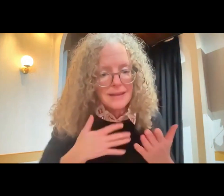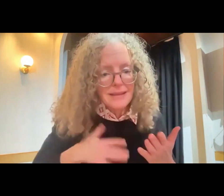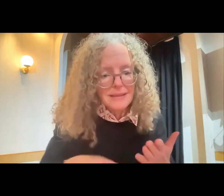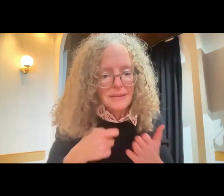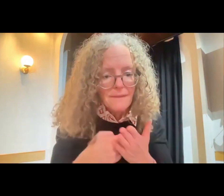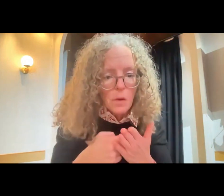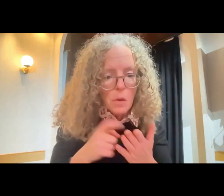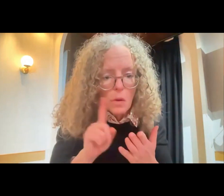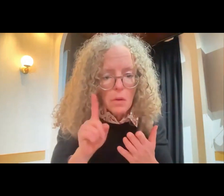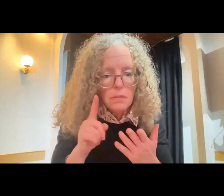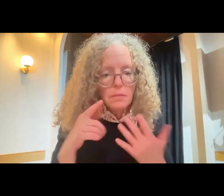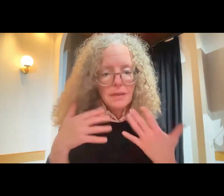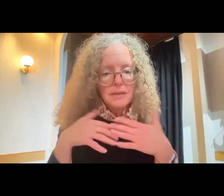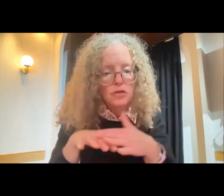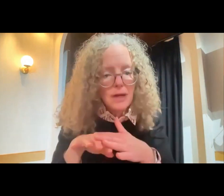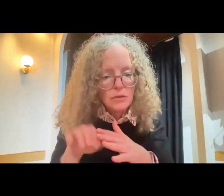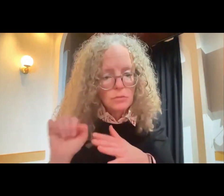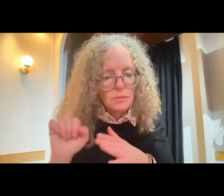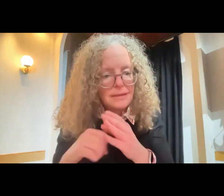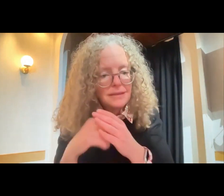including learning BSL